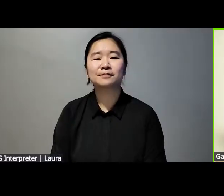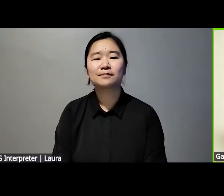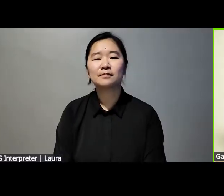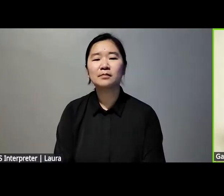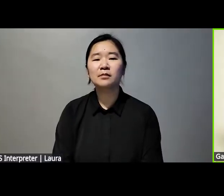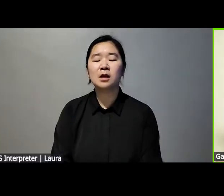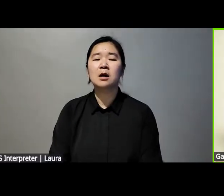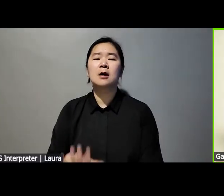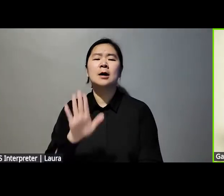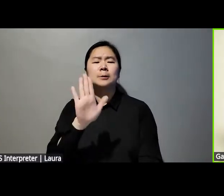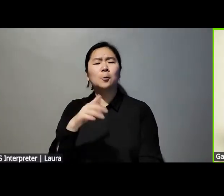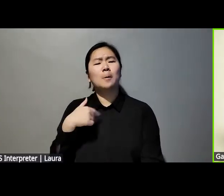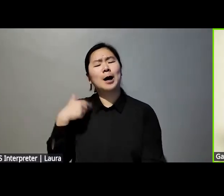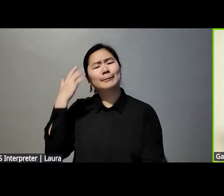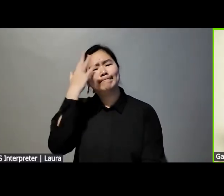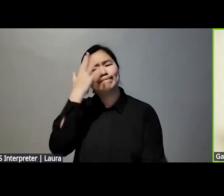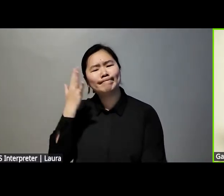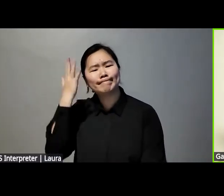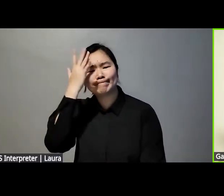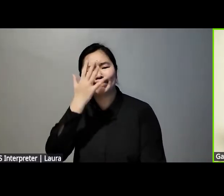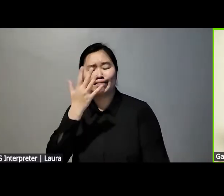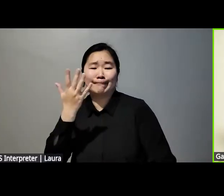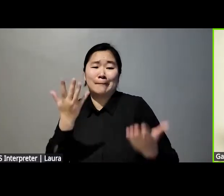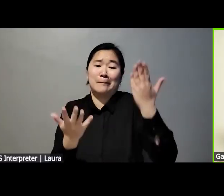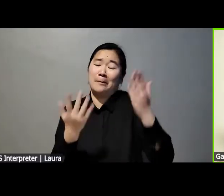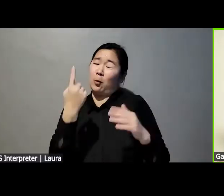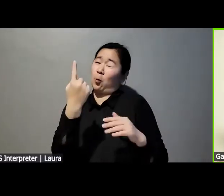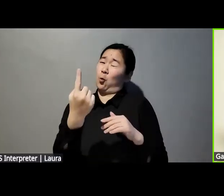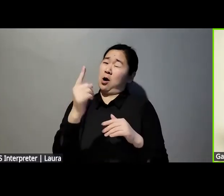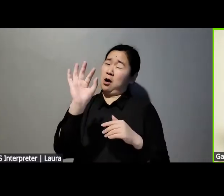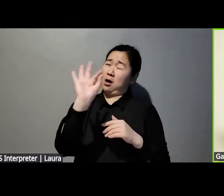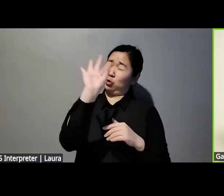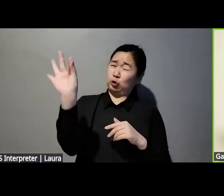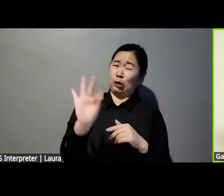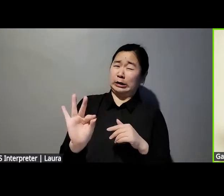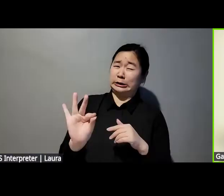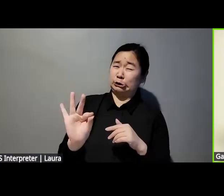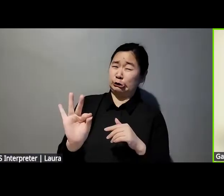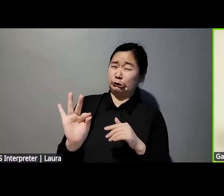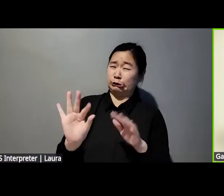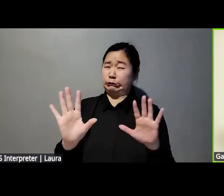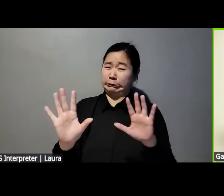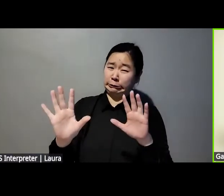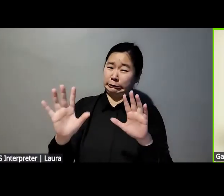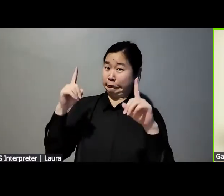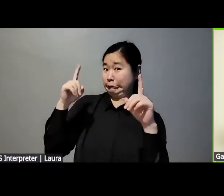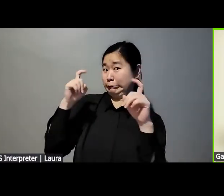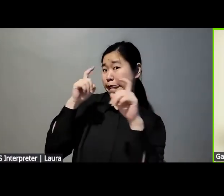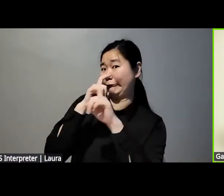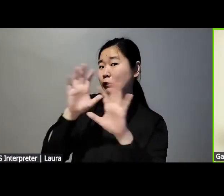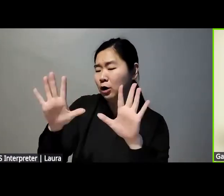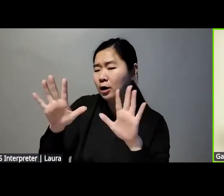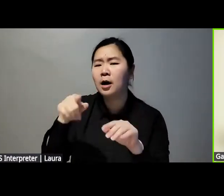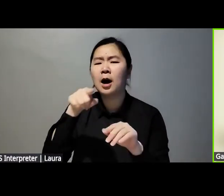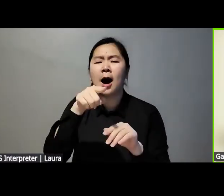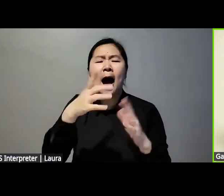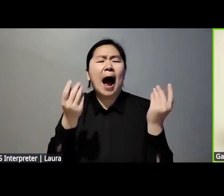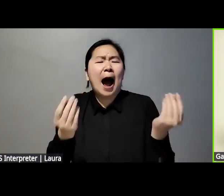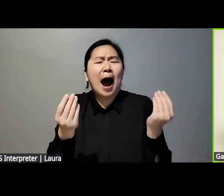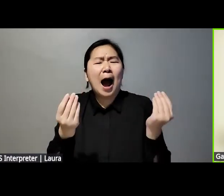the afterword of this bulletin, my co-author Rijal Siddiqui and I